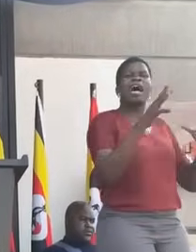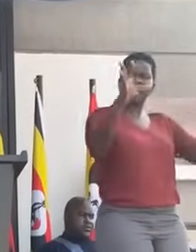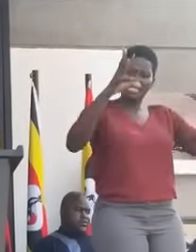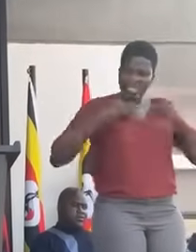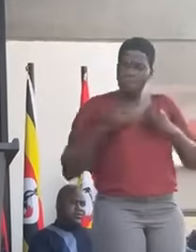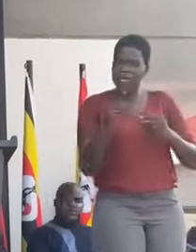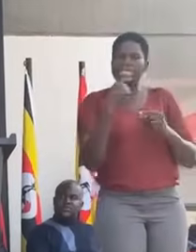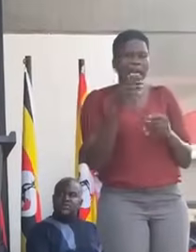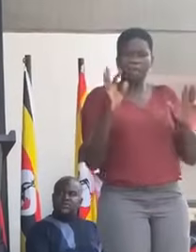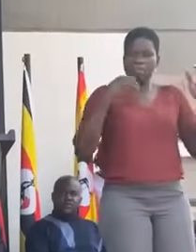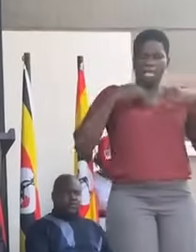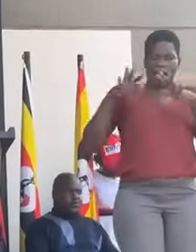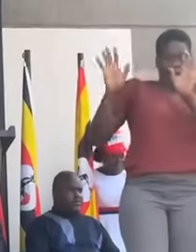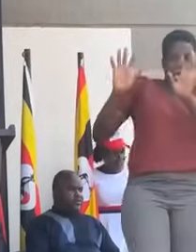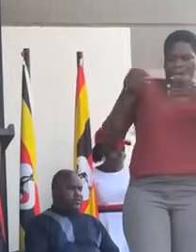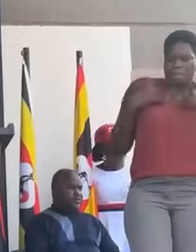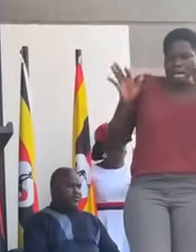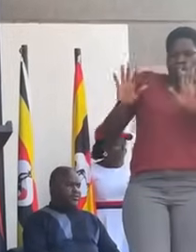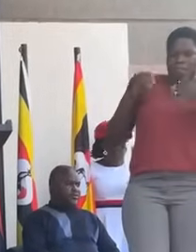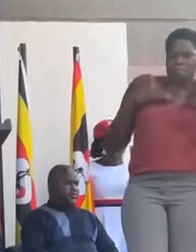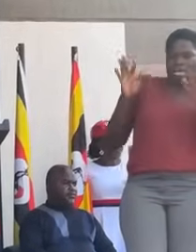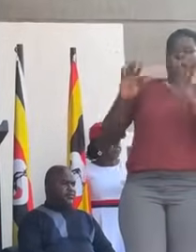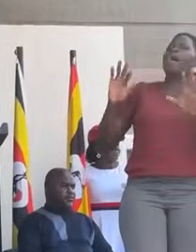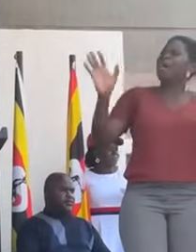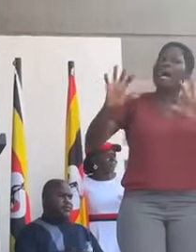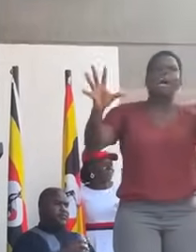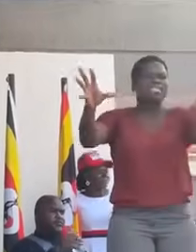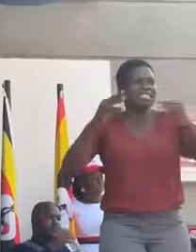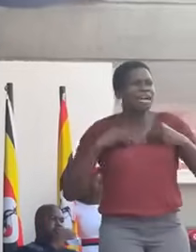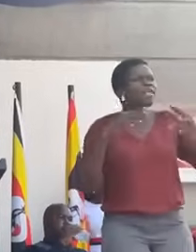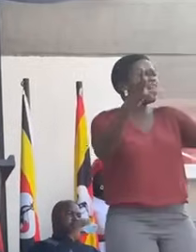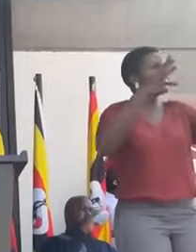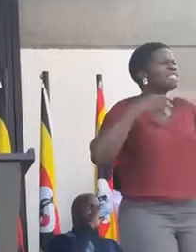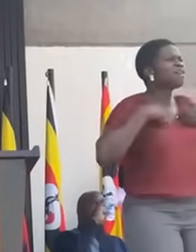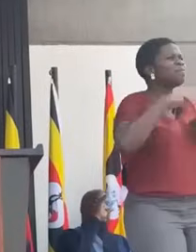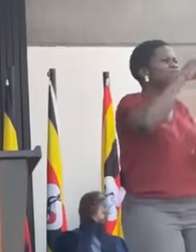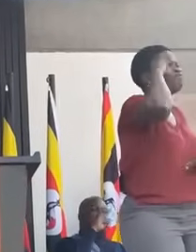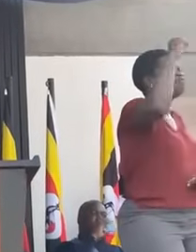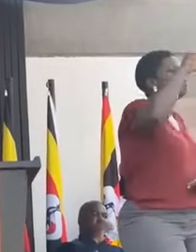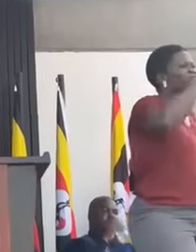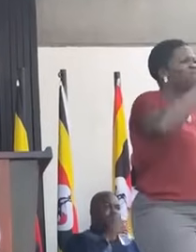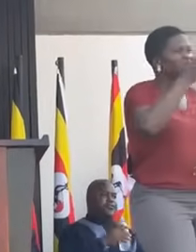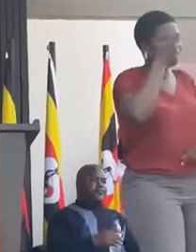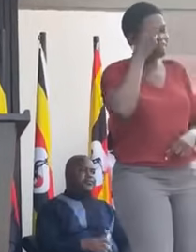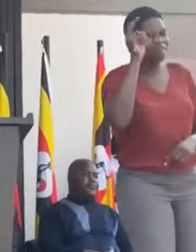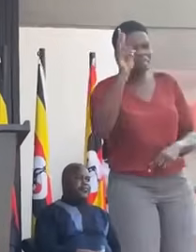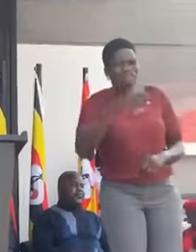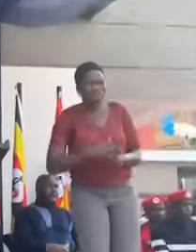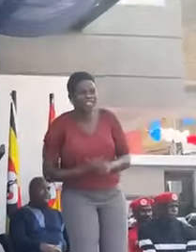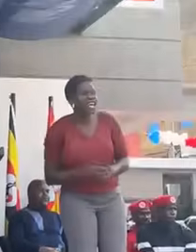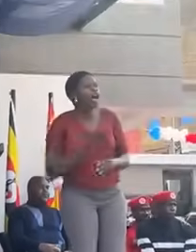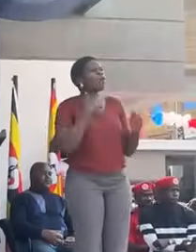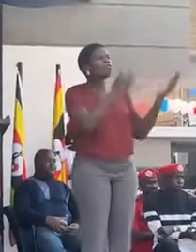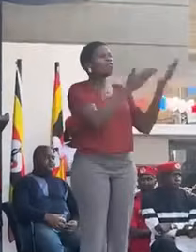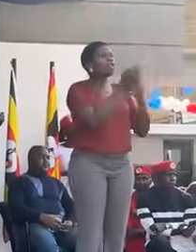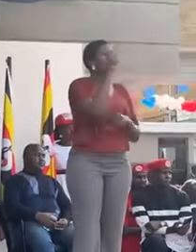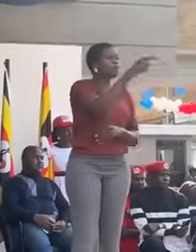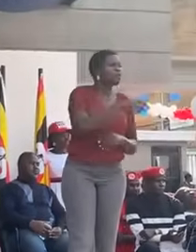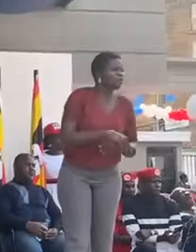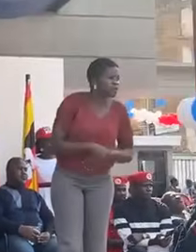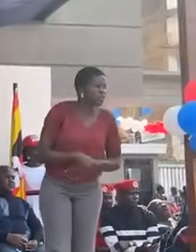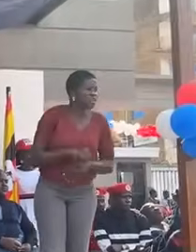mumwanirize togambanga nti nze ndikawo kadda buli omu mumwanirize muganda wange big eye in a very special way I want to welcome you